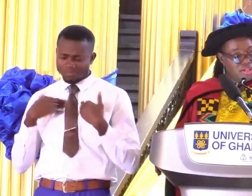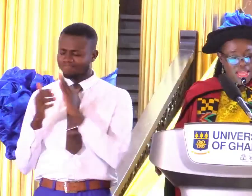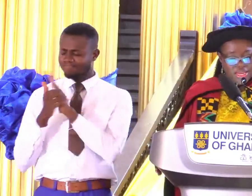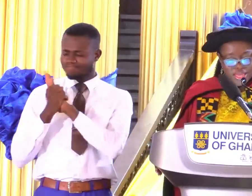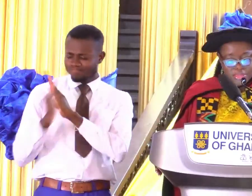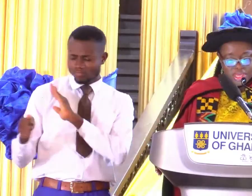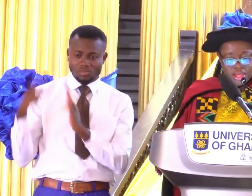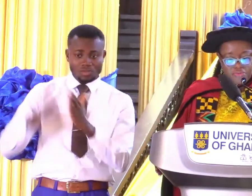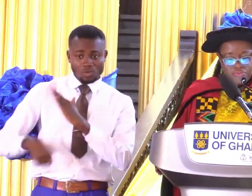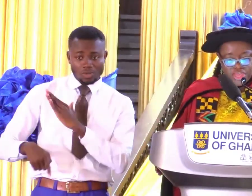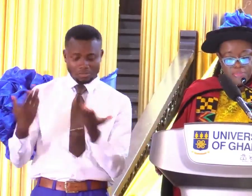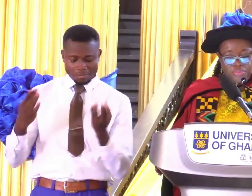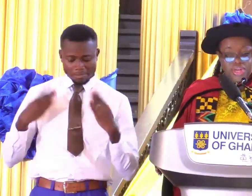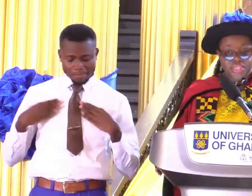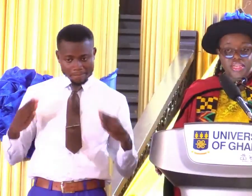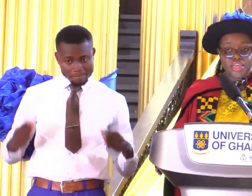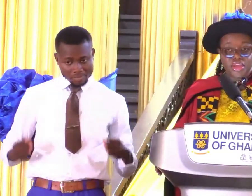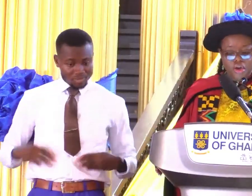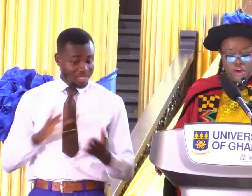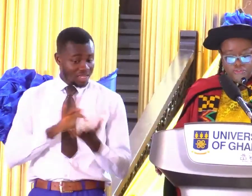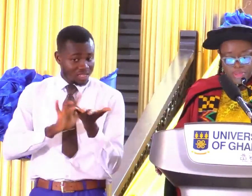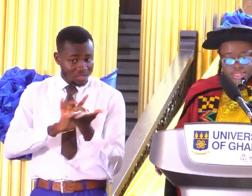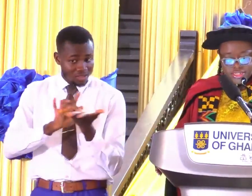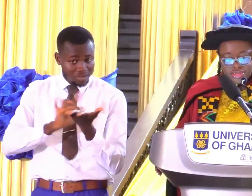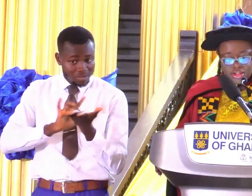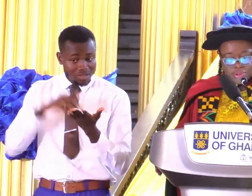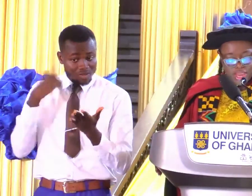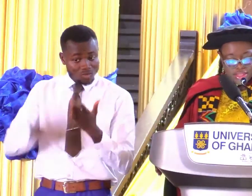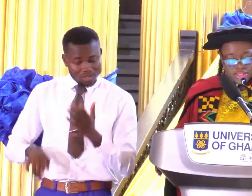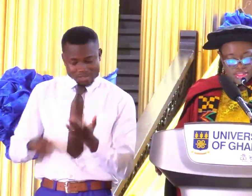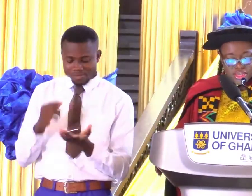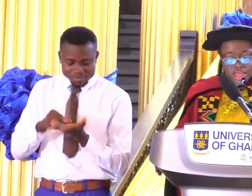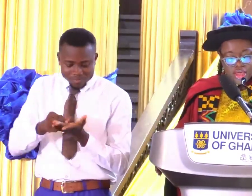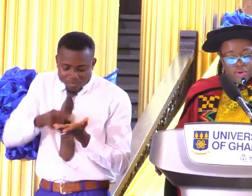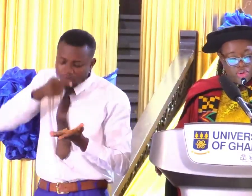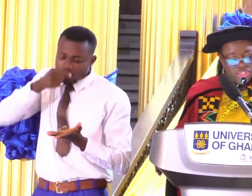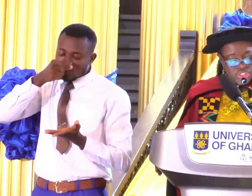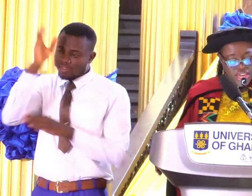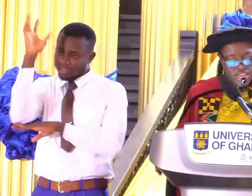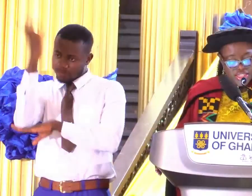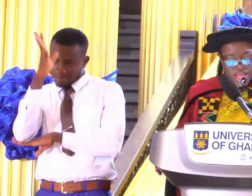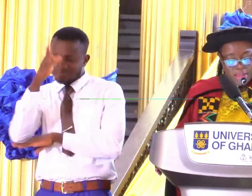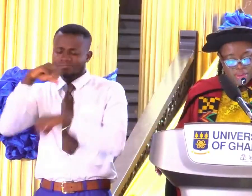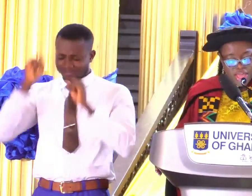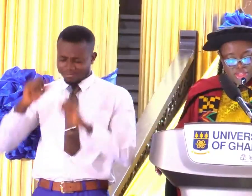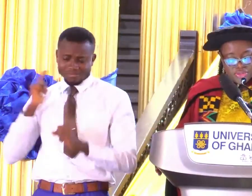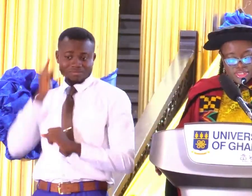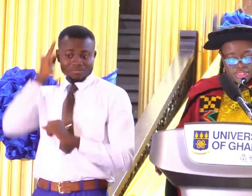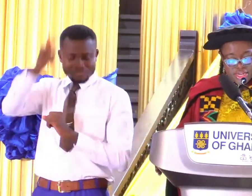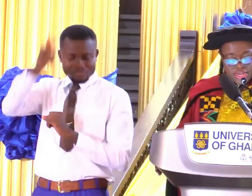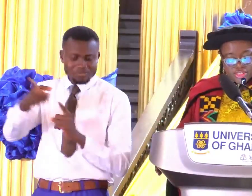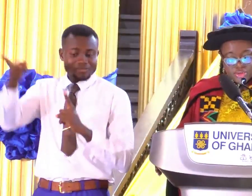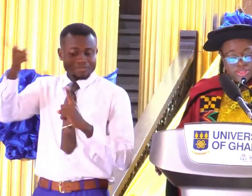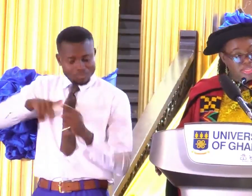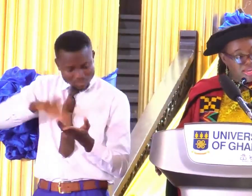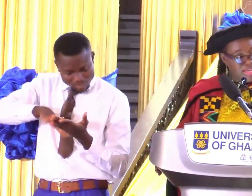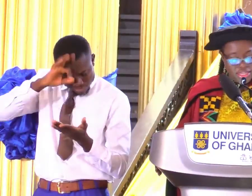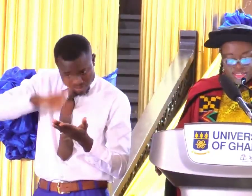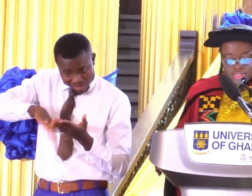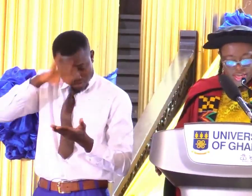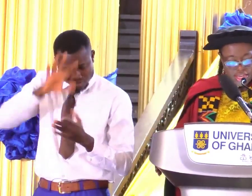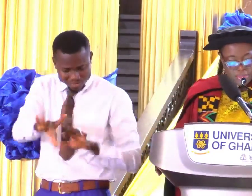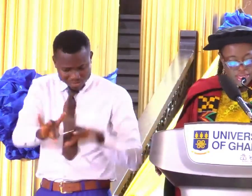biological and chemical fingerprinting of medicinal plants, which she later applied to the studies on